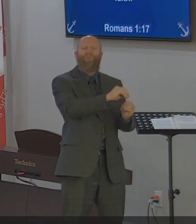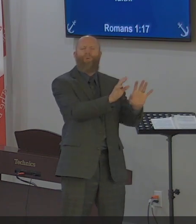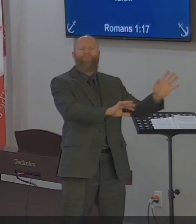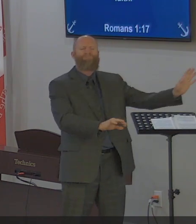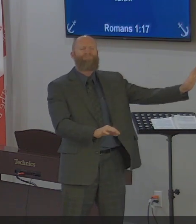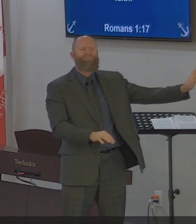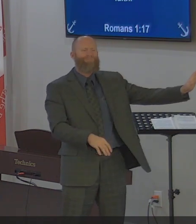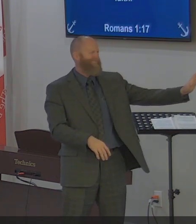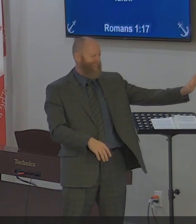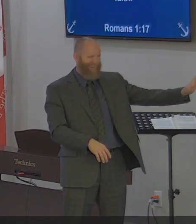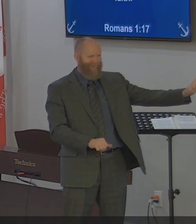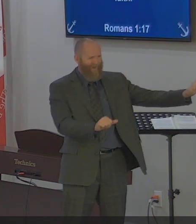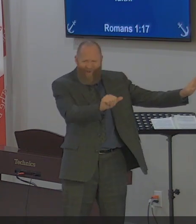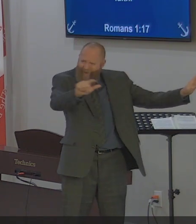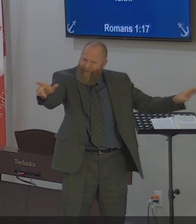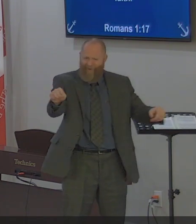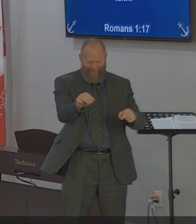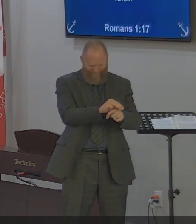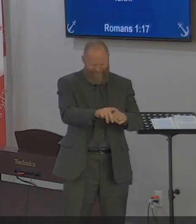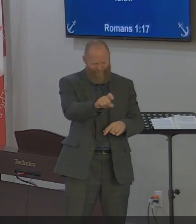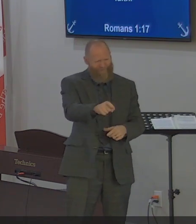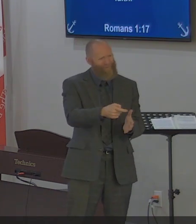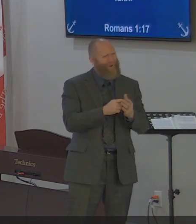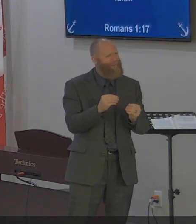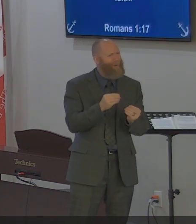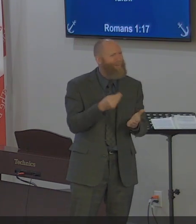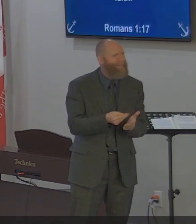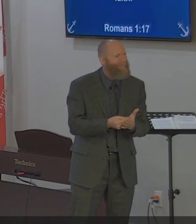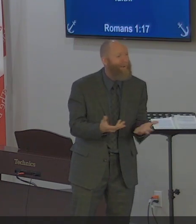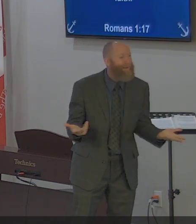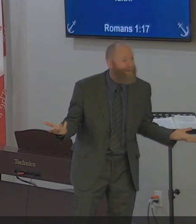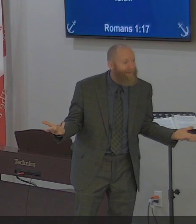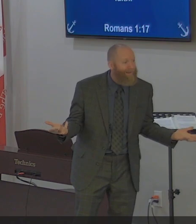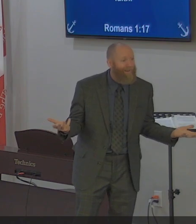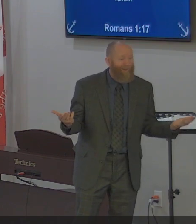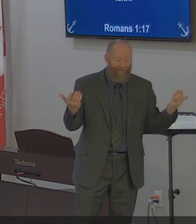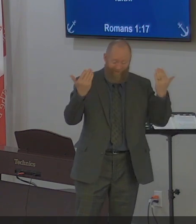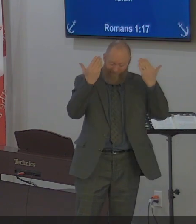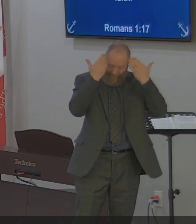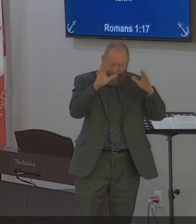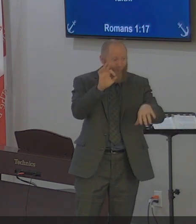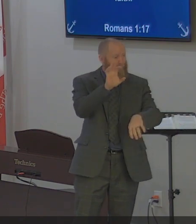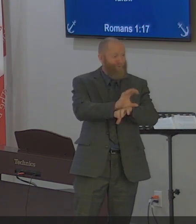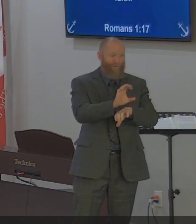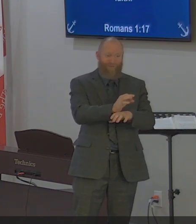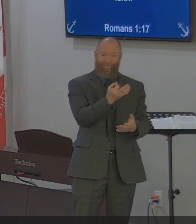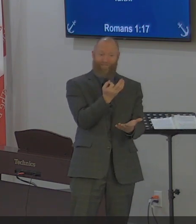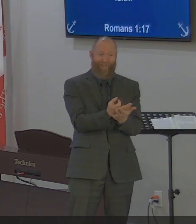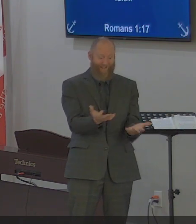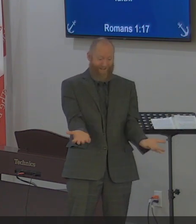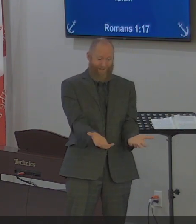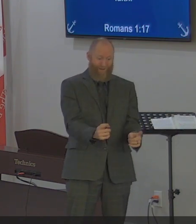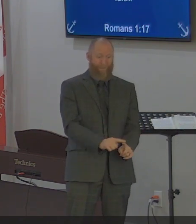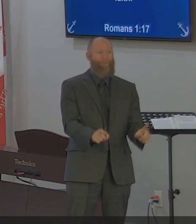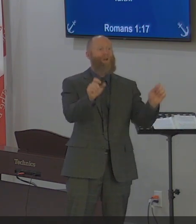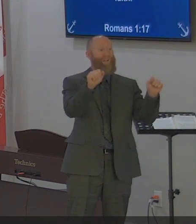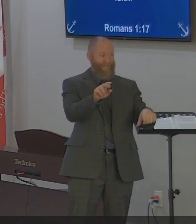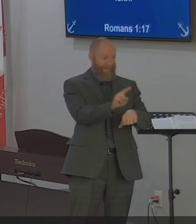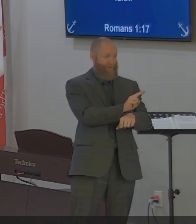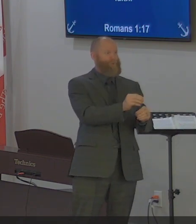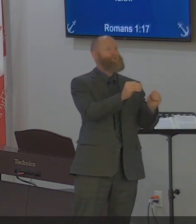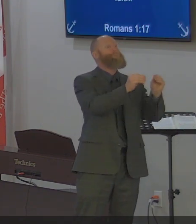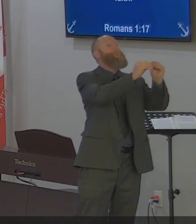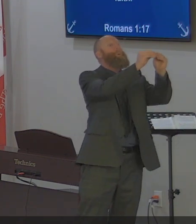right? I guarantee you that, I don't know the church's finances at all, but I guarantee you that they could use more money for a certain